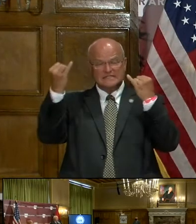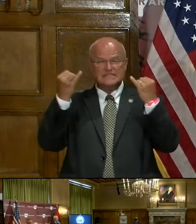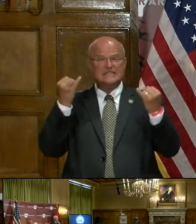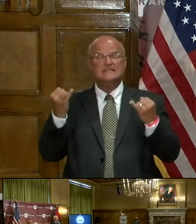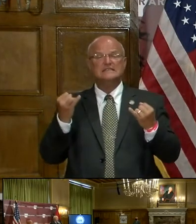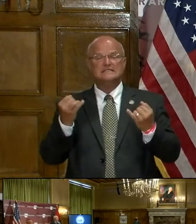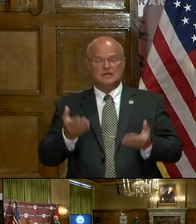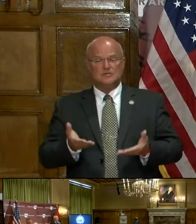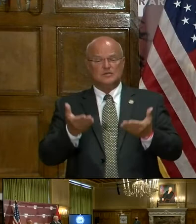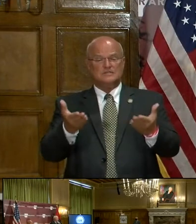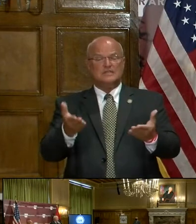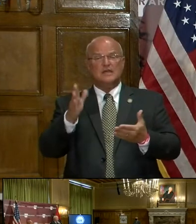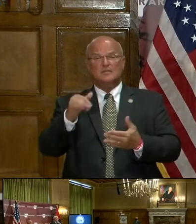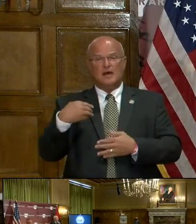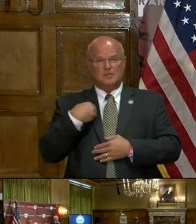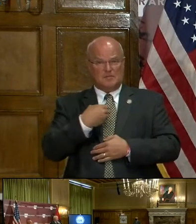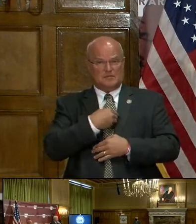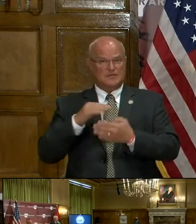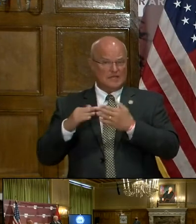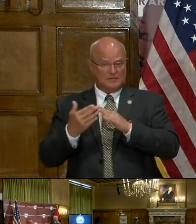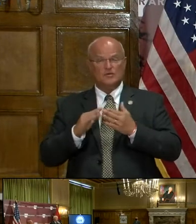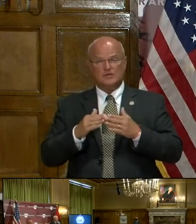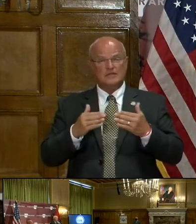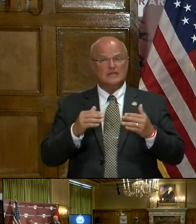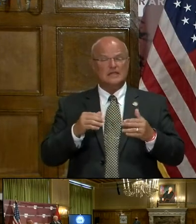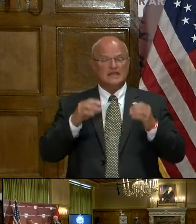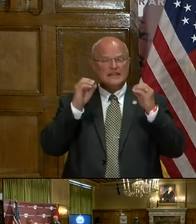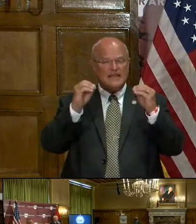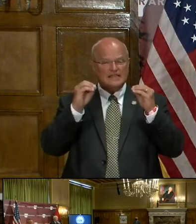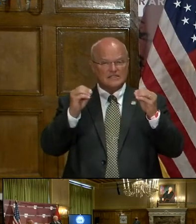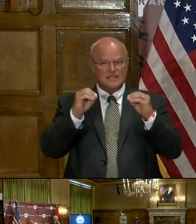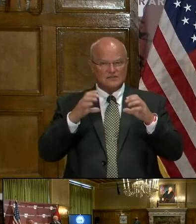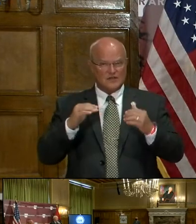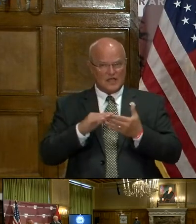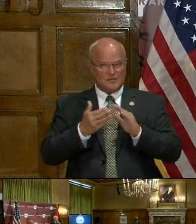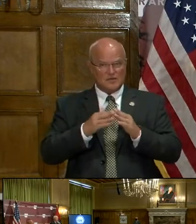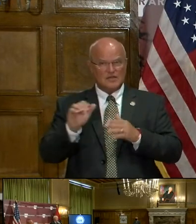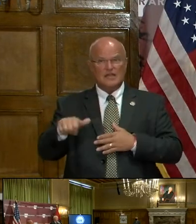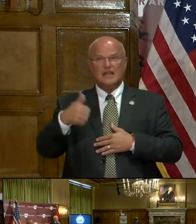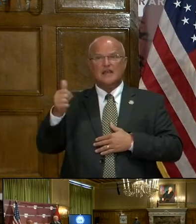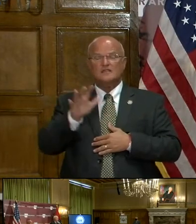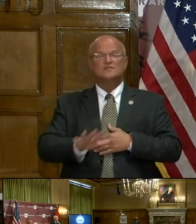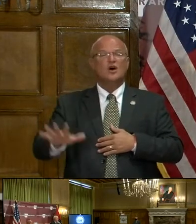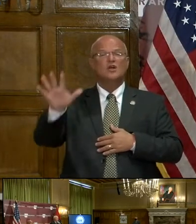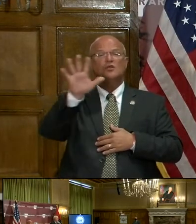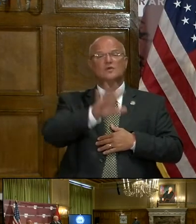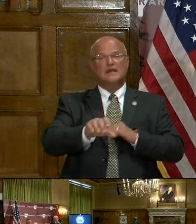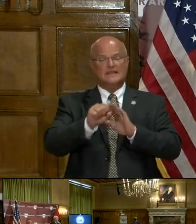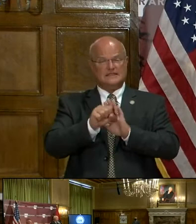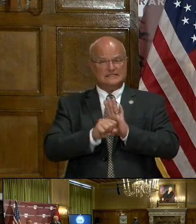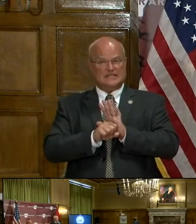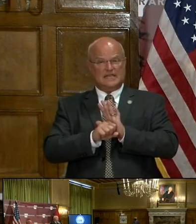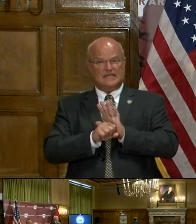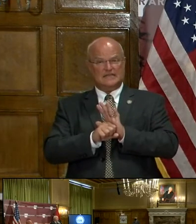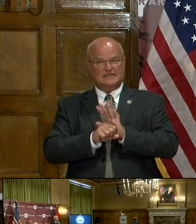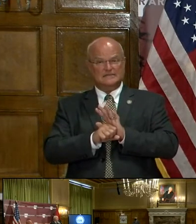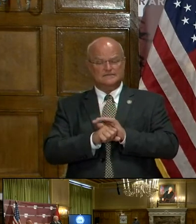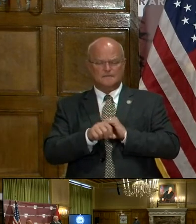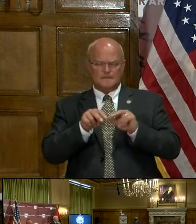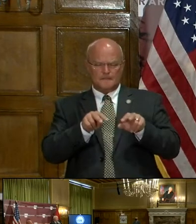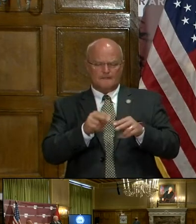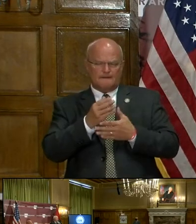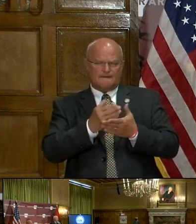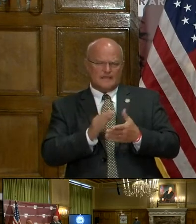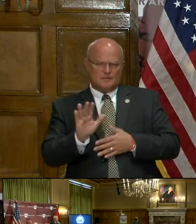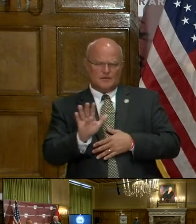ideas presented by members of the community, the educational community, and others across the state. I looked at some